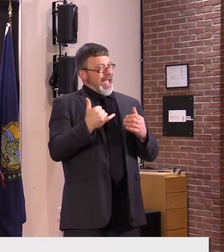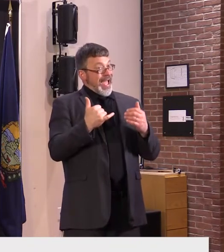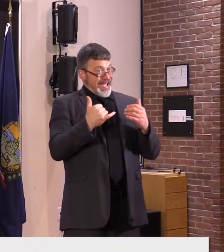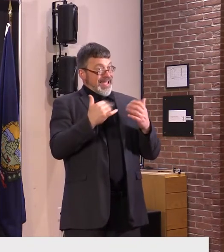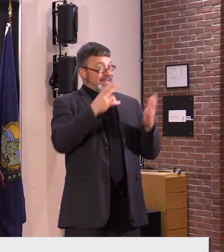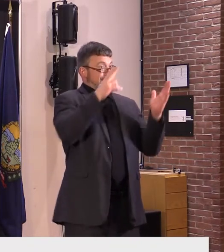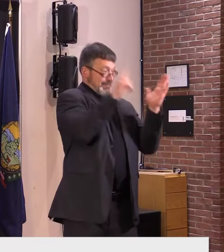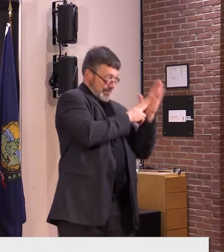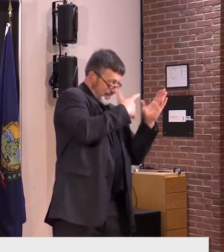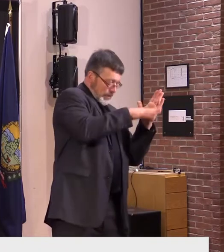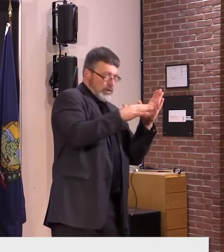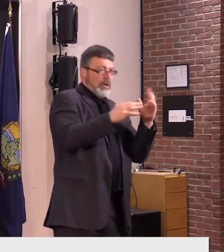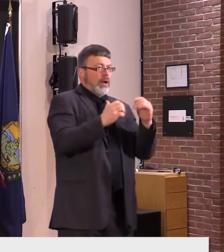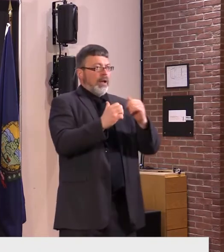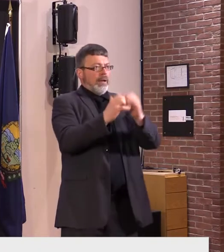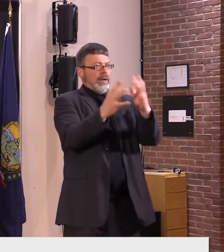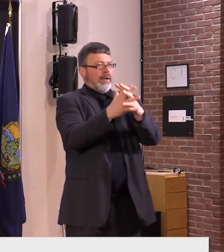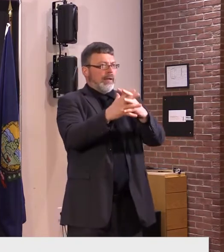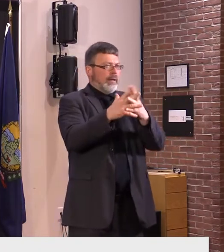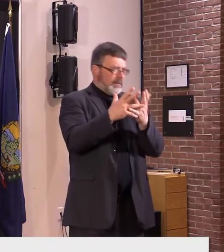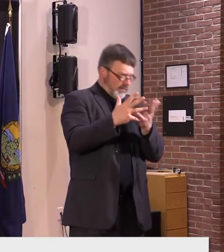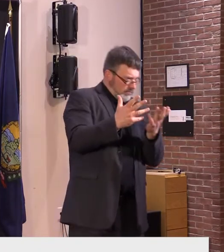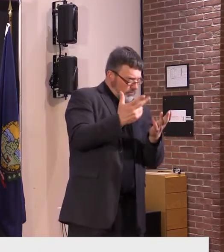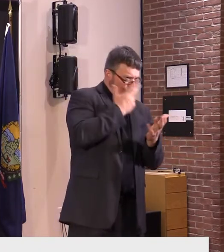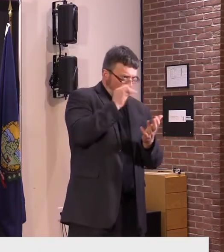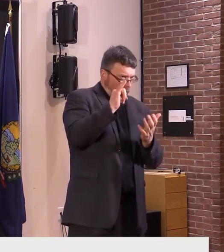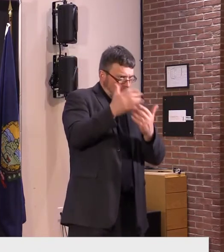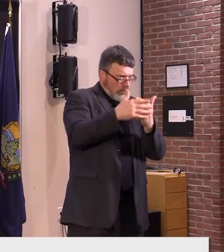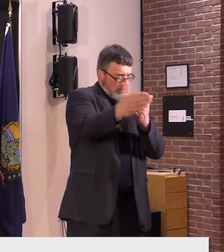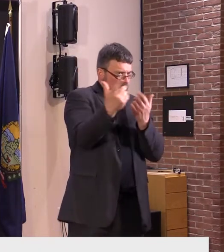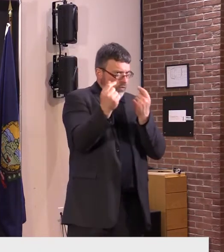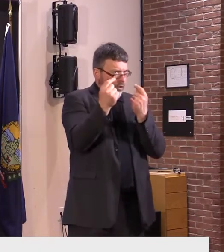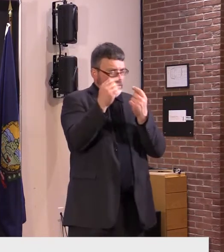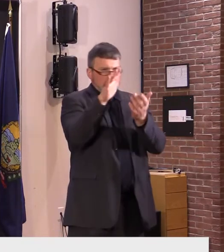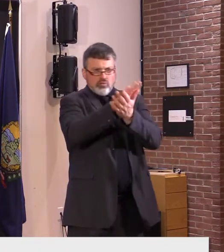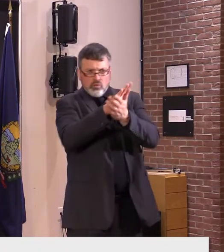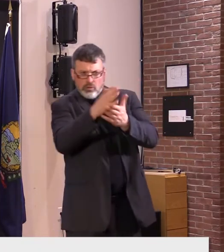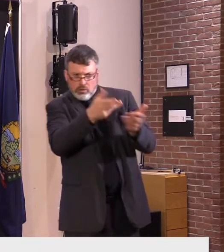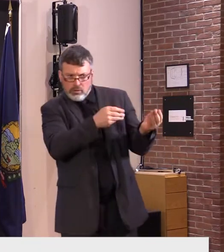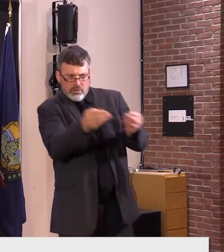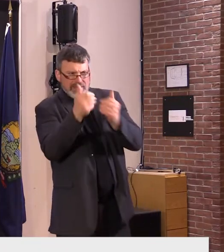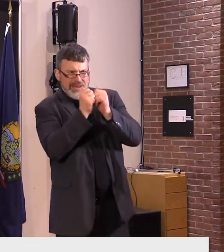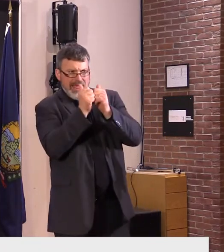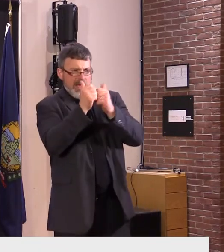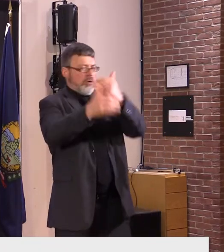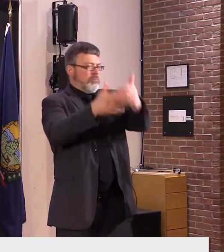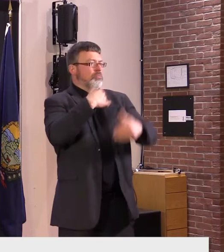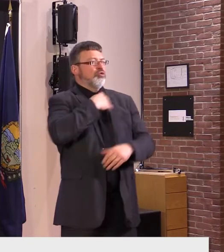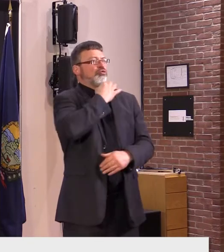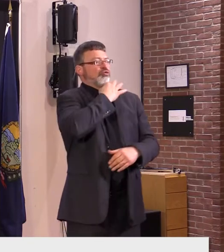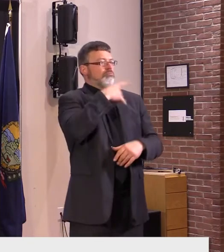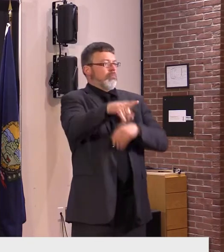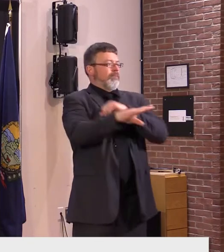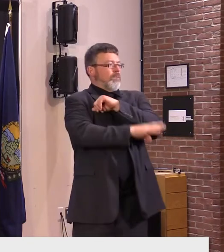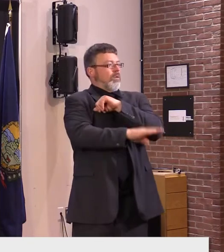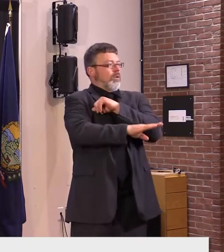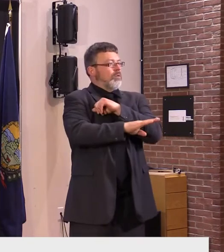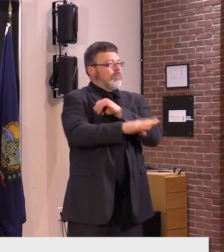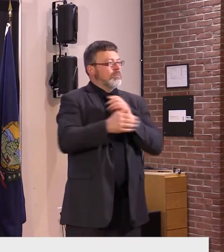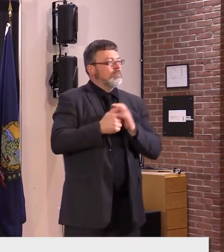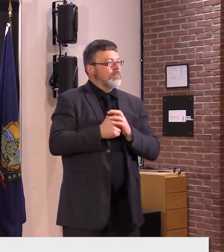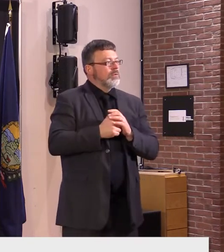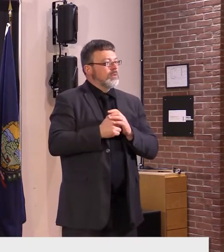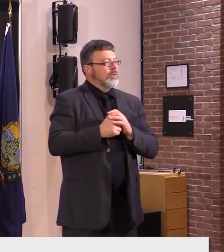what tax proposal they may come up with in order to do that. But we're using surplus dollars, one-time